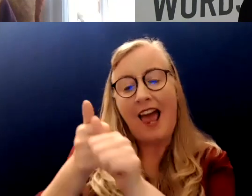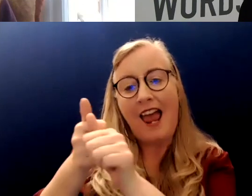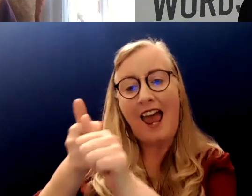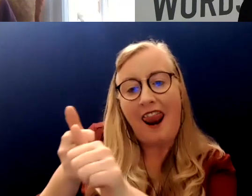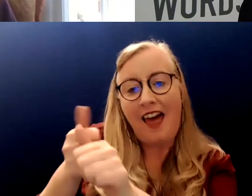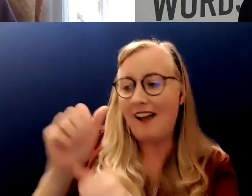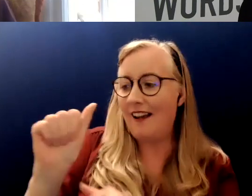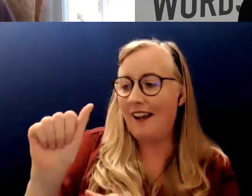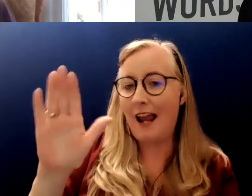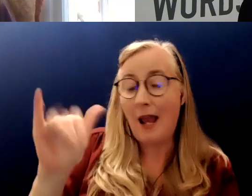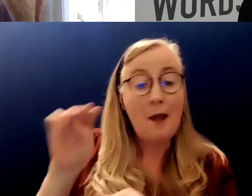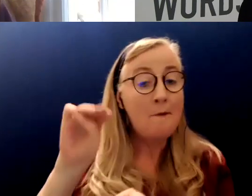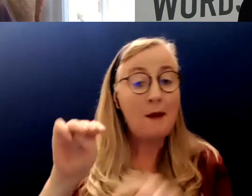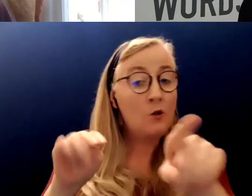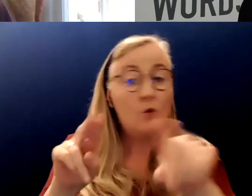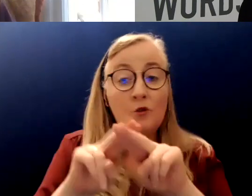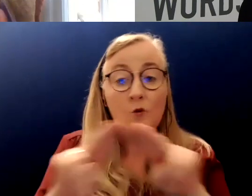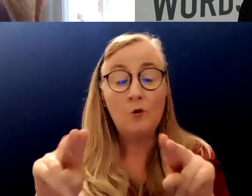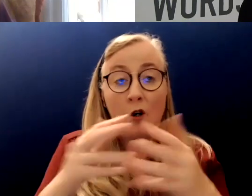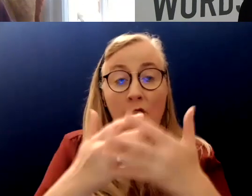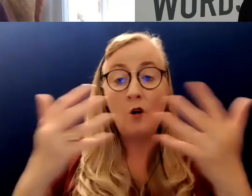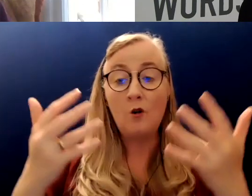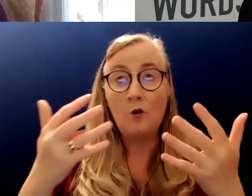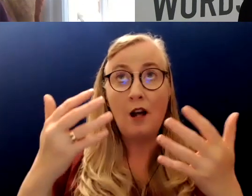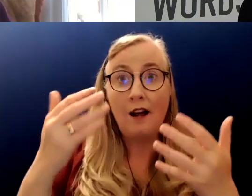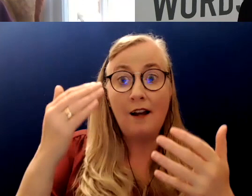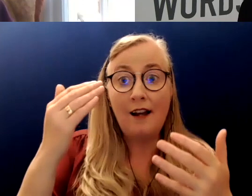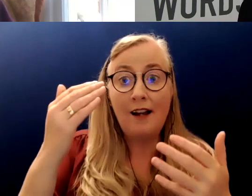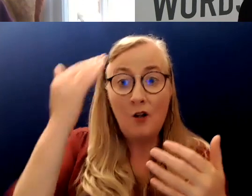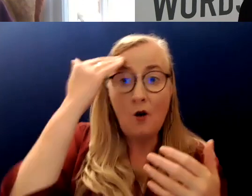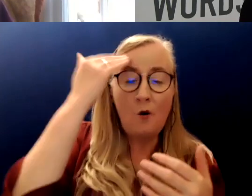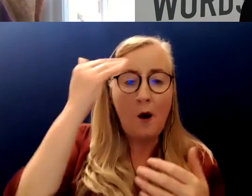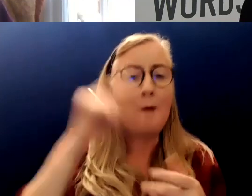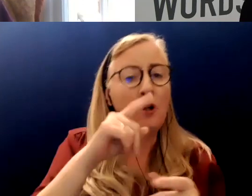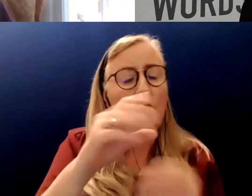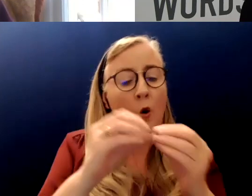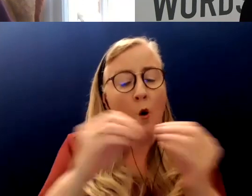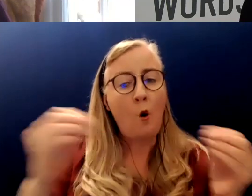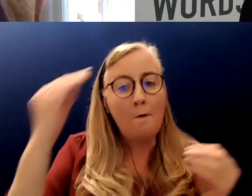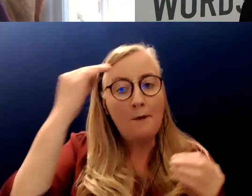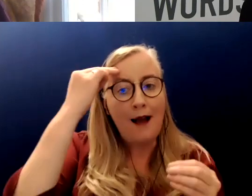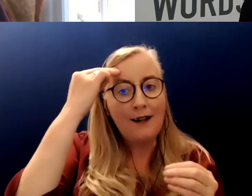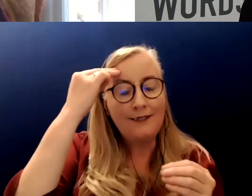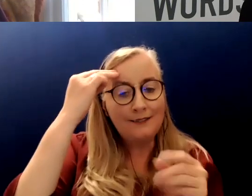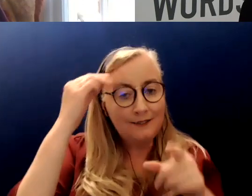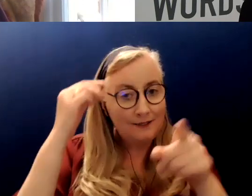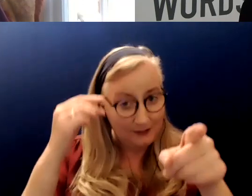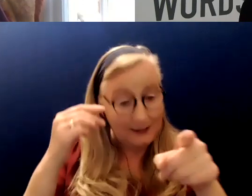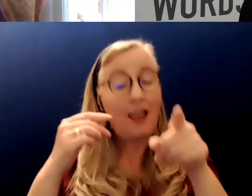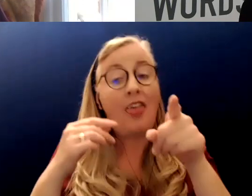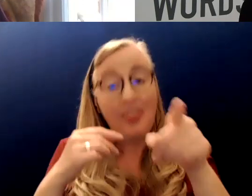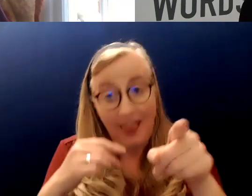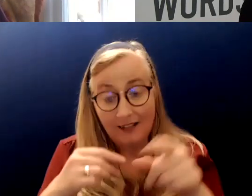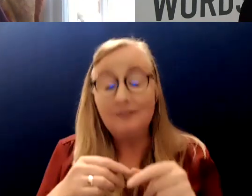lot of information, but you're an ally. You're open-minded Yeah. about things. That's really the